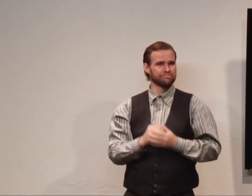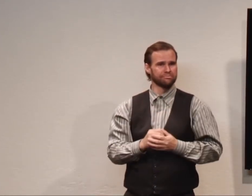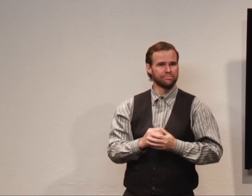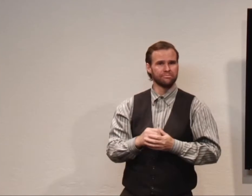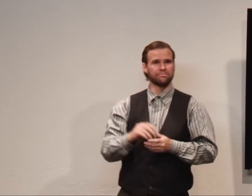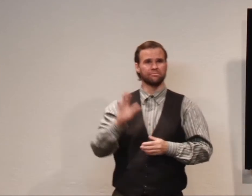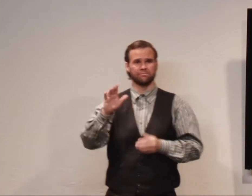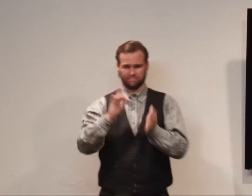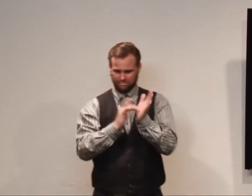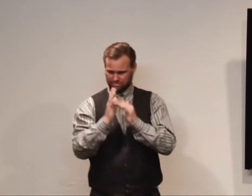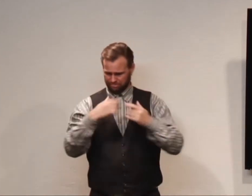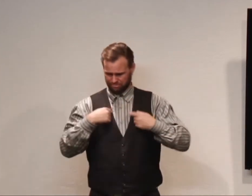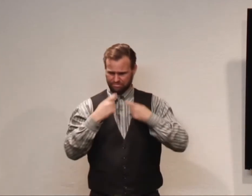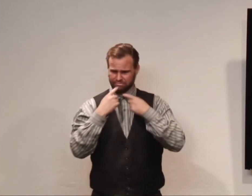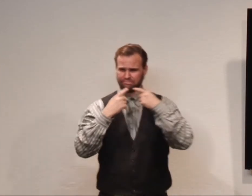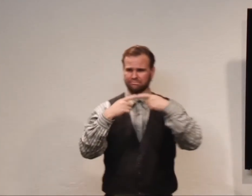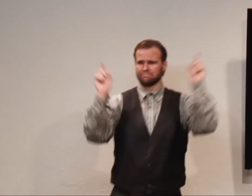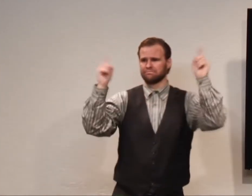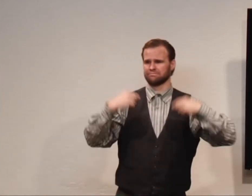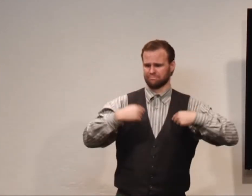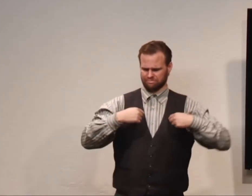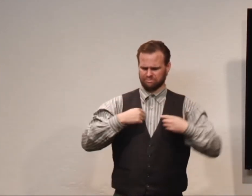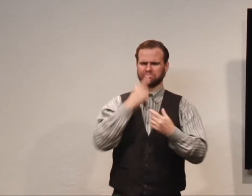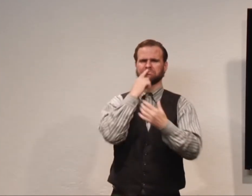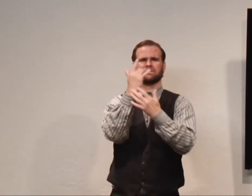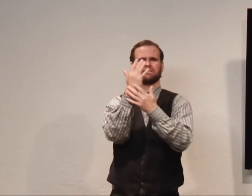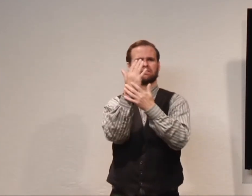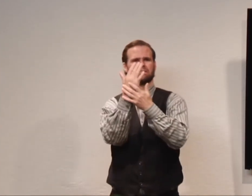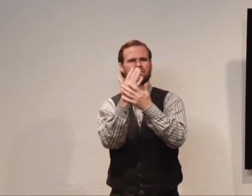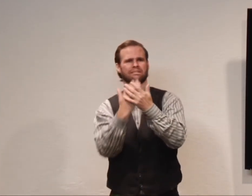Father through me. Jesus also said,